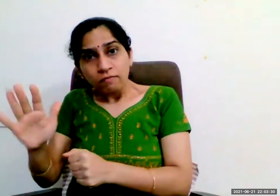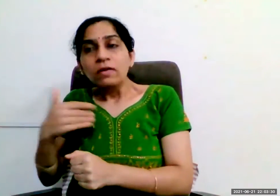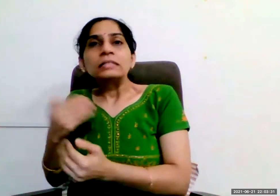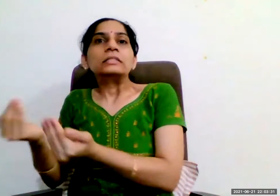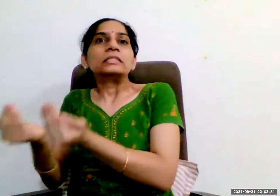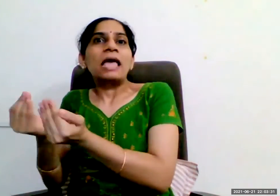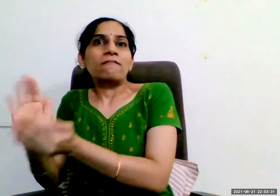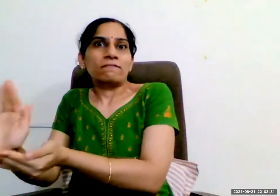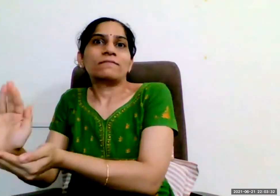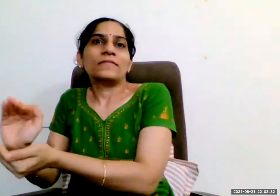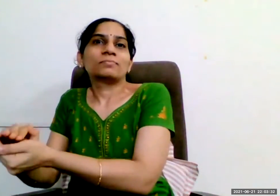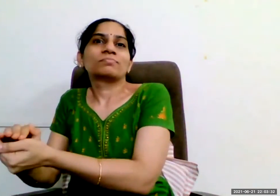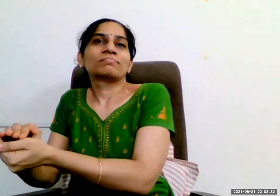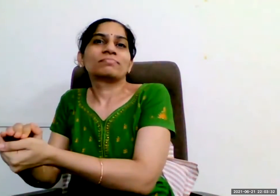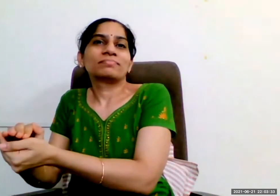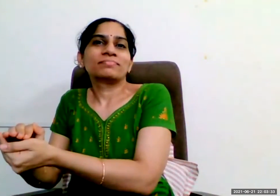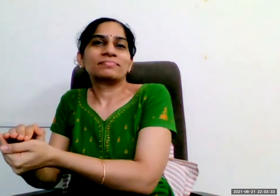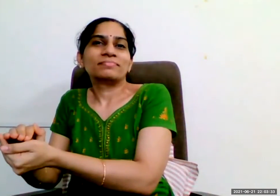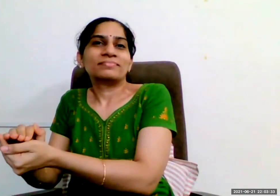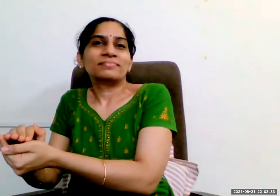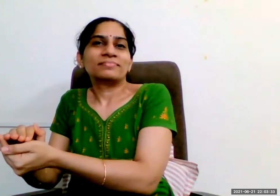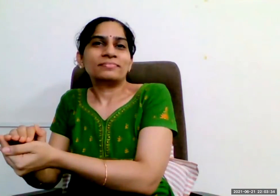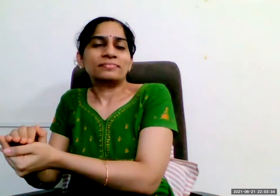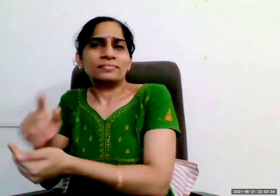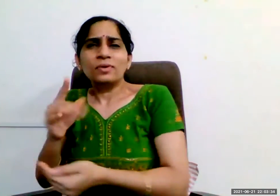It's such a beautiful promise which Krishna is giving us.